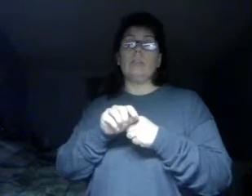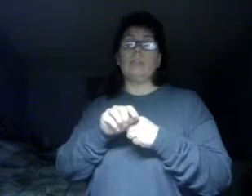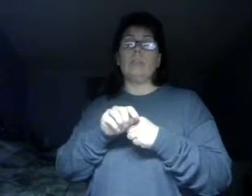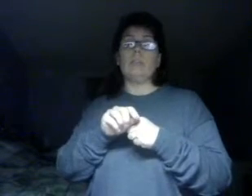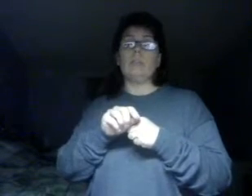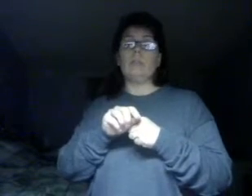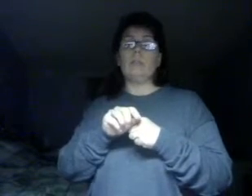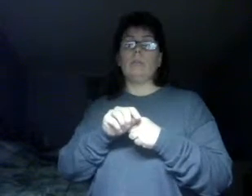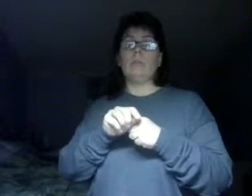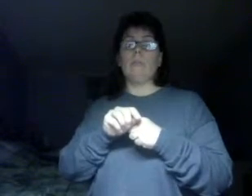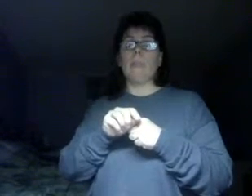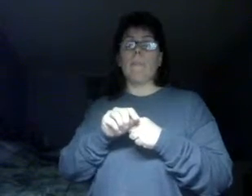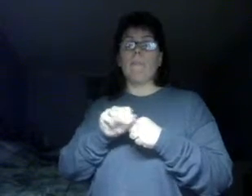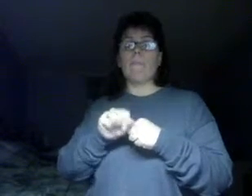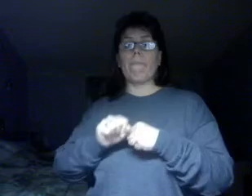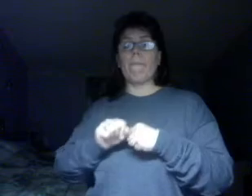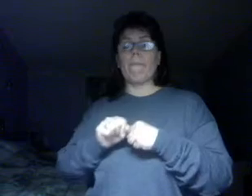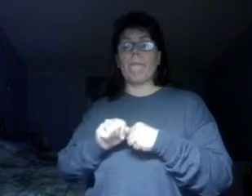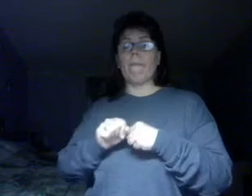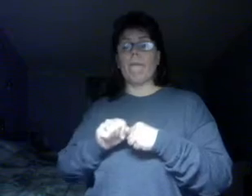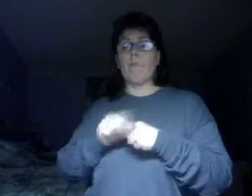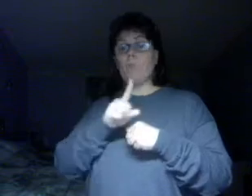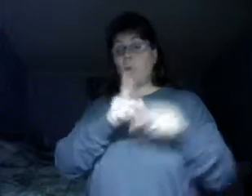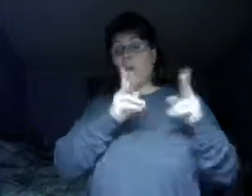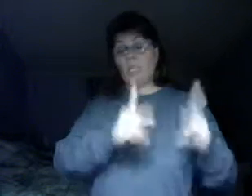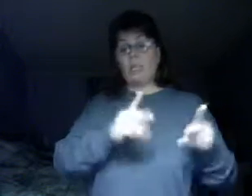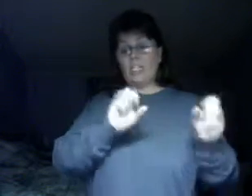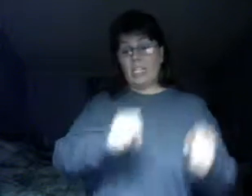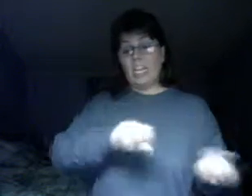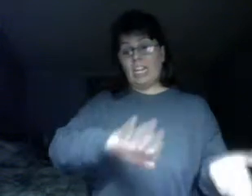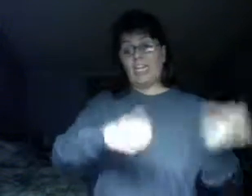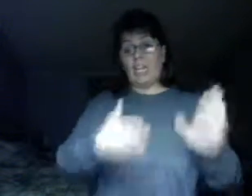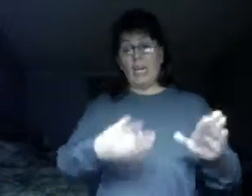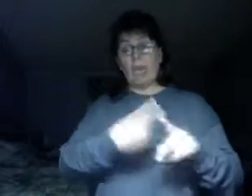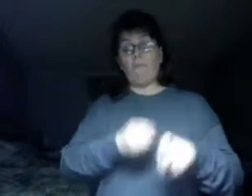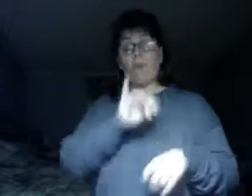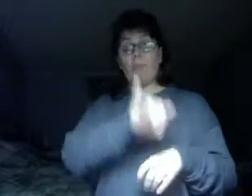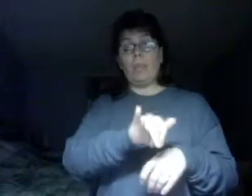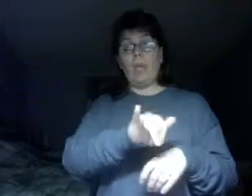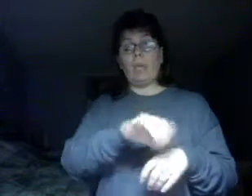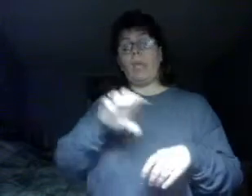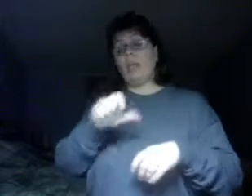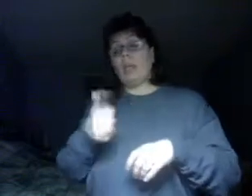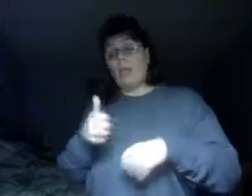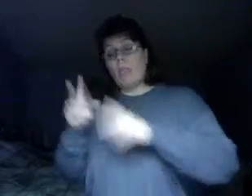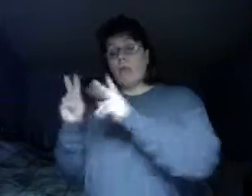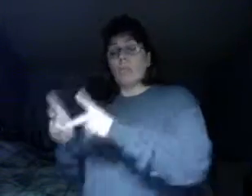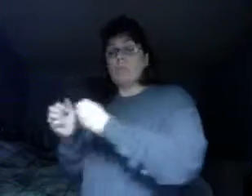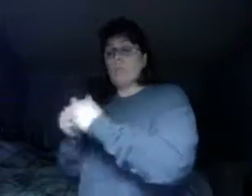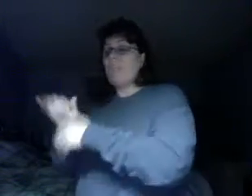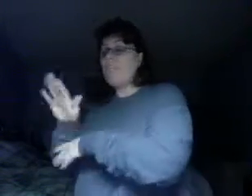infection who can be dead in a week, and another individual with 5 opportunistic infections who